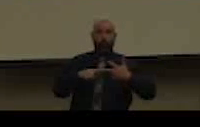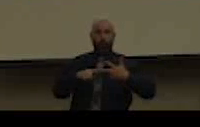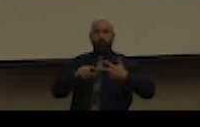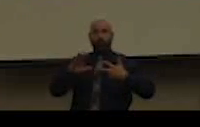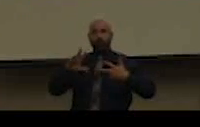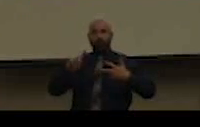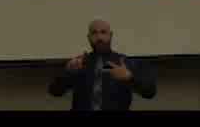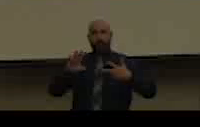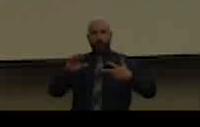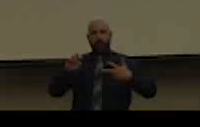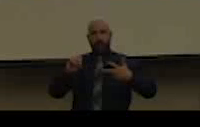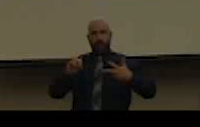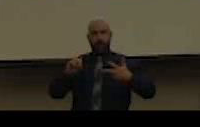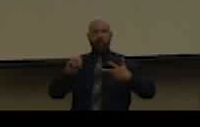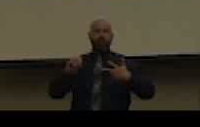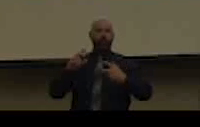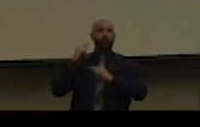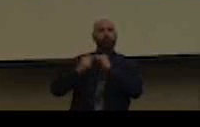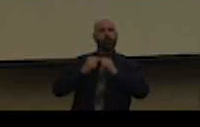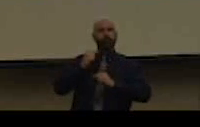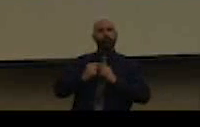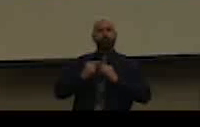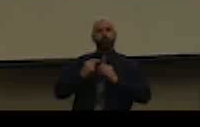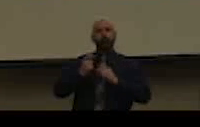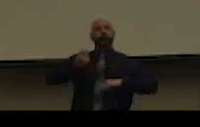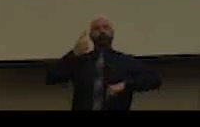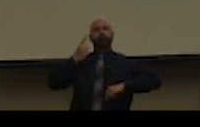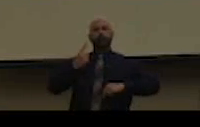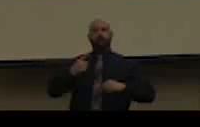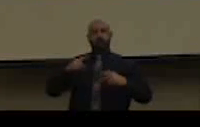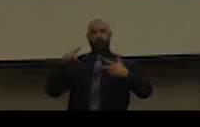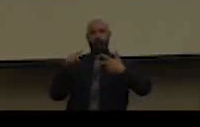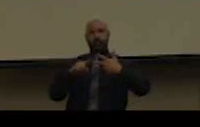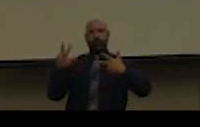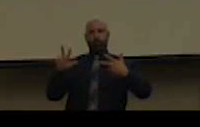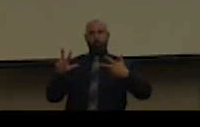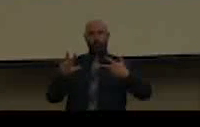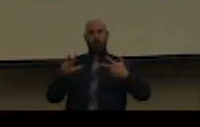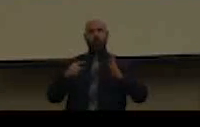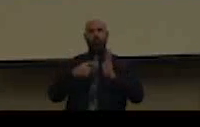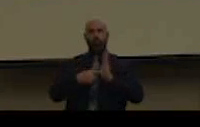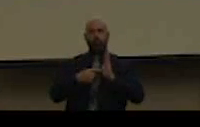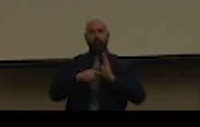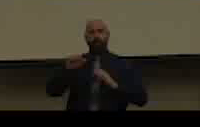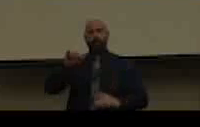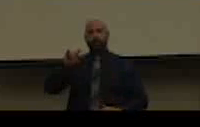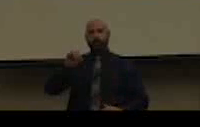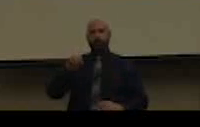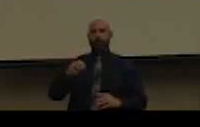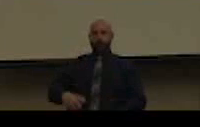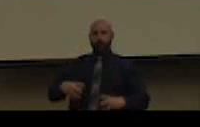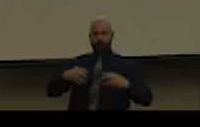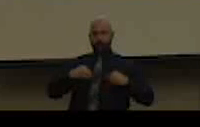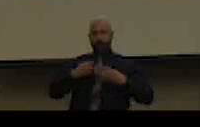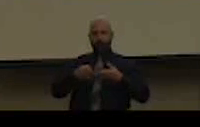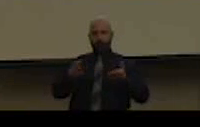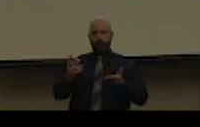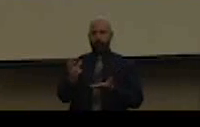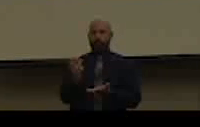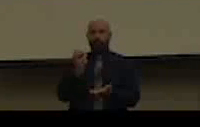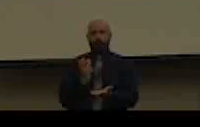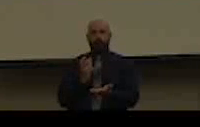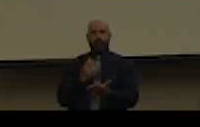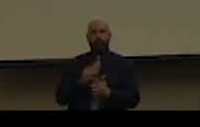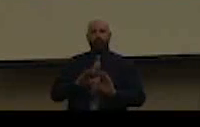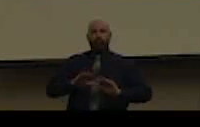that. Type 3 is the sites, represents the sites that take publicly funded children. So of those three, they receive